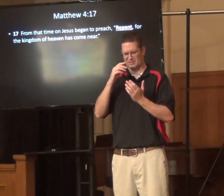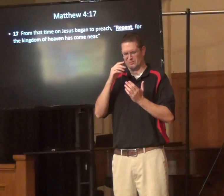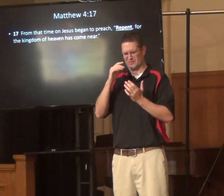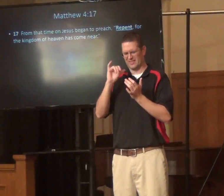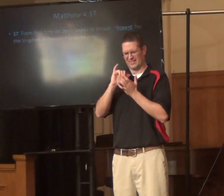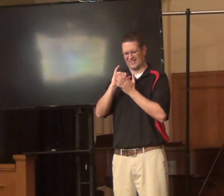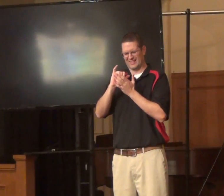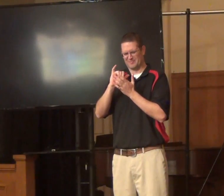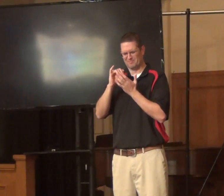Lord,